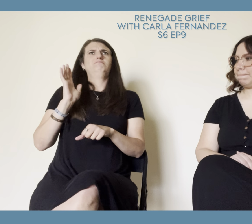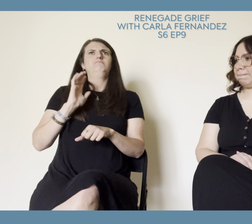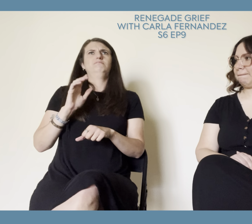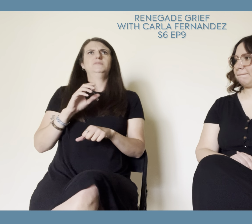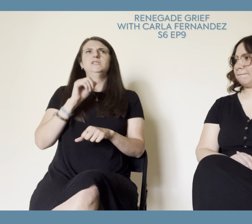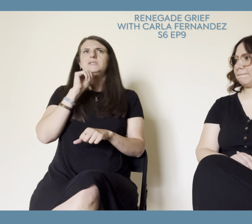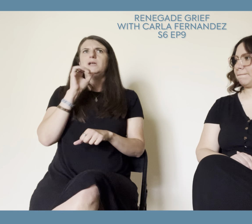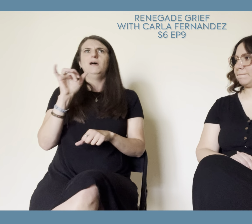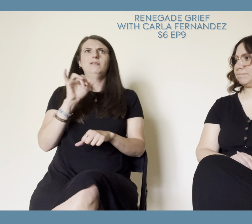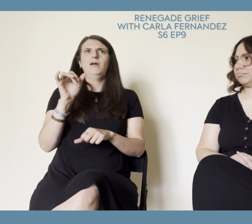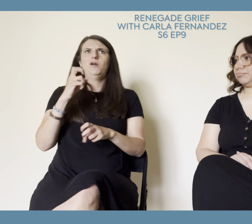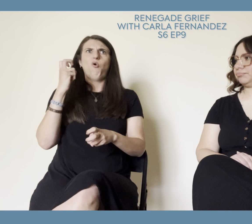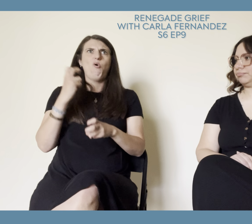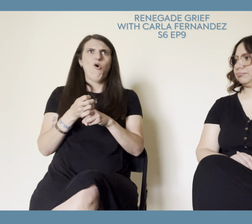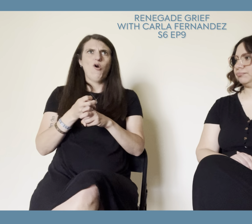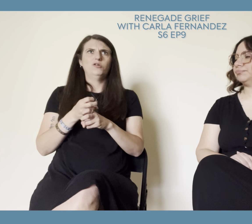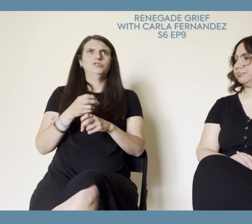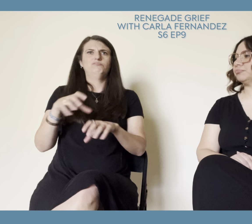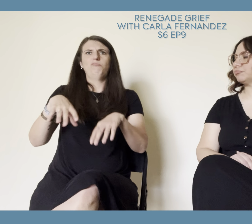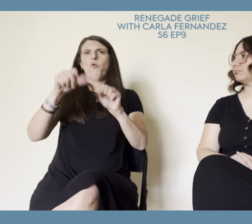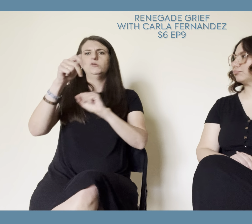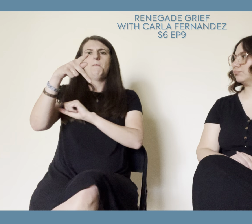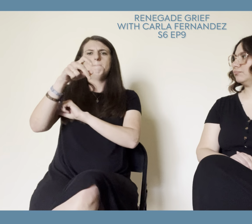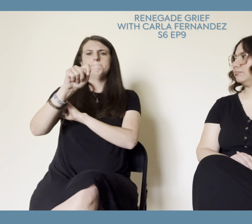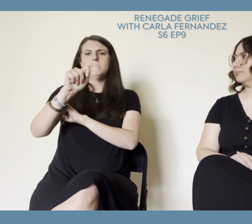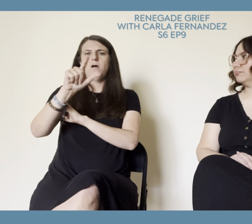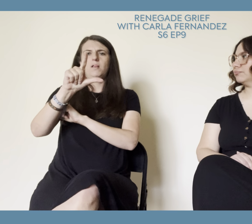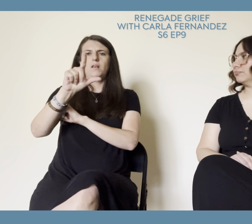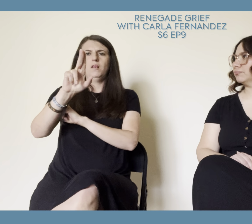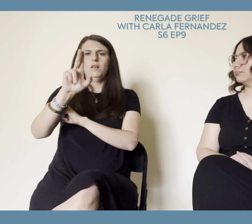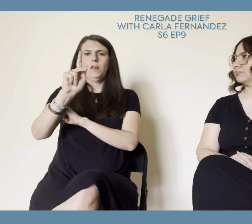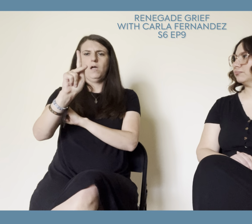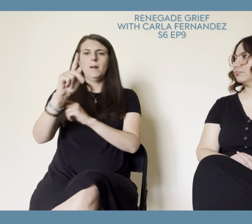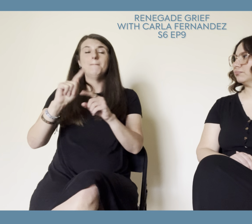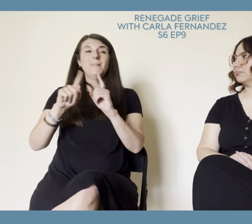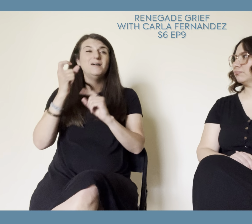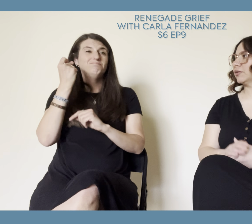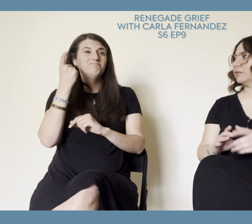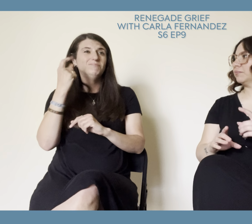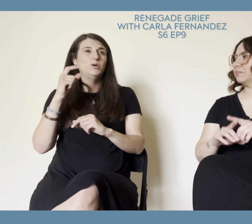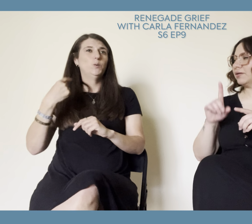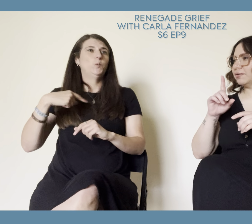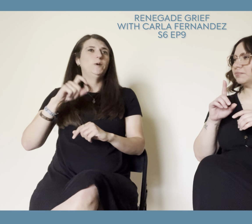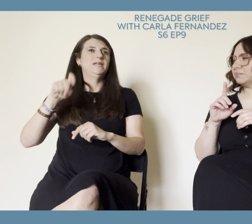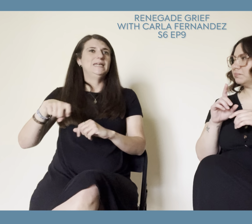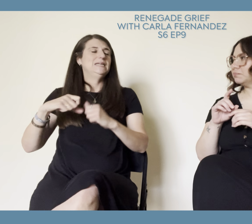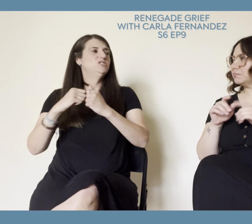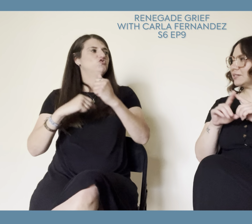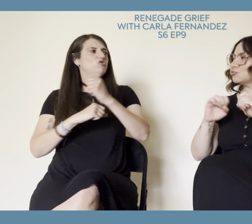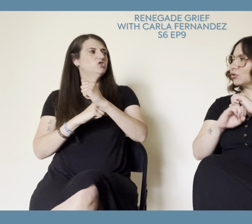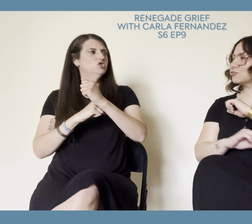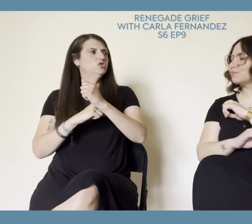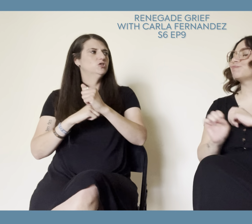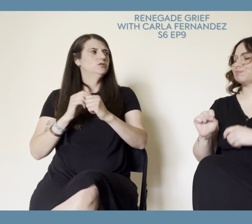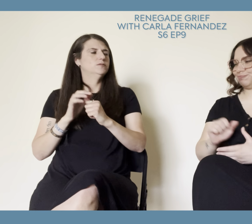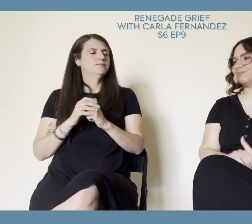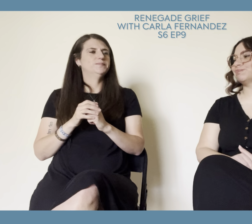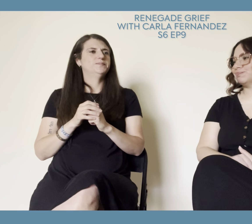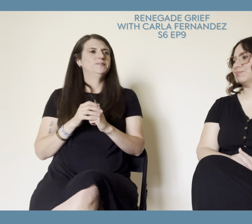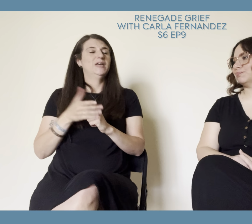host a potluck. However, like we need some structure, some scaffolding, an invitation. And more often than not, we were